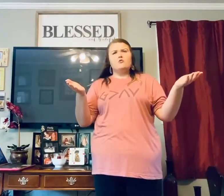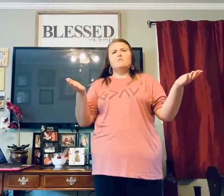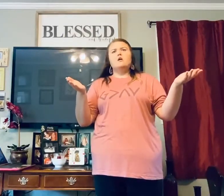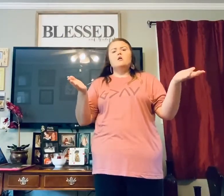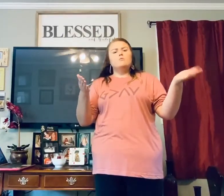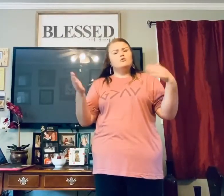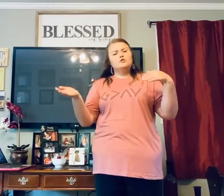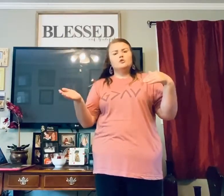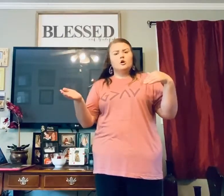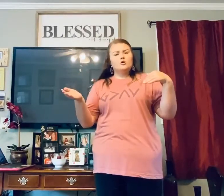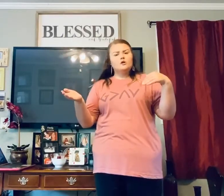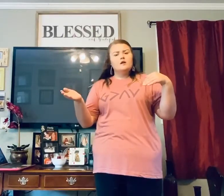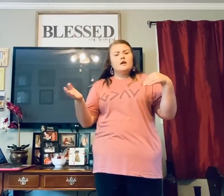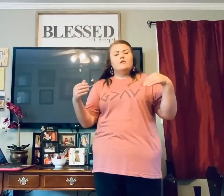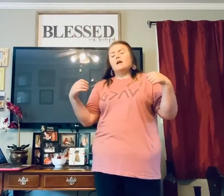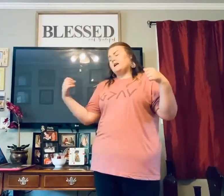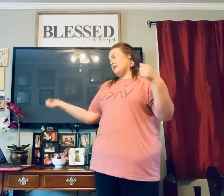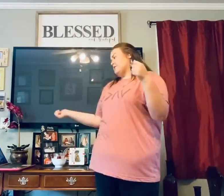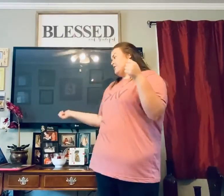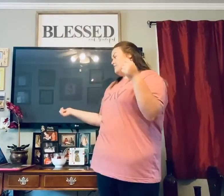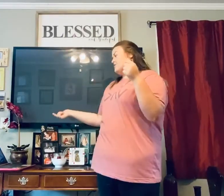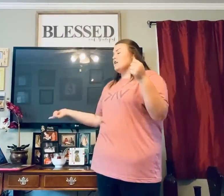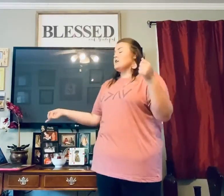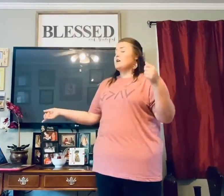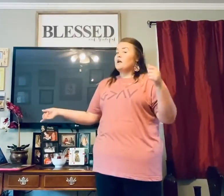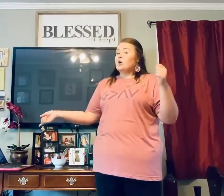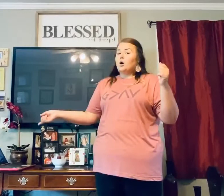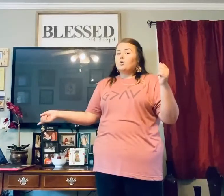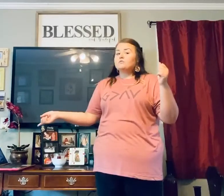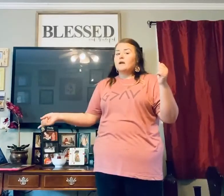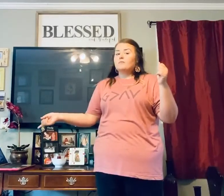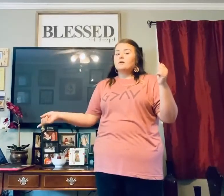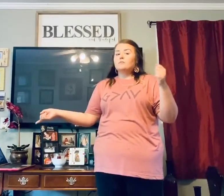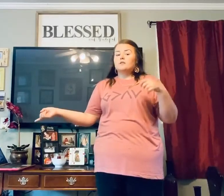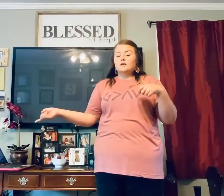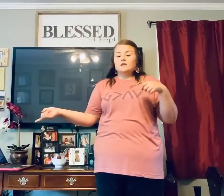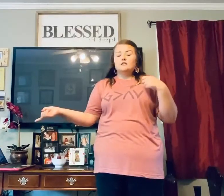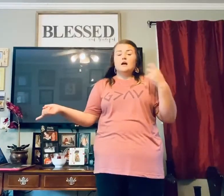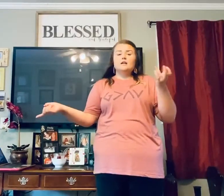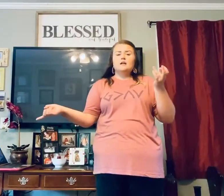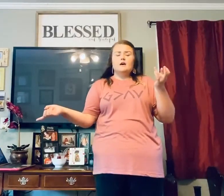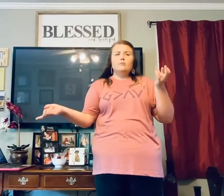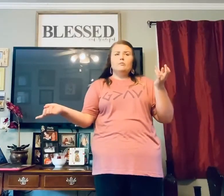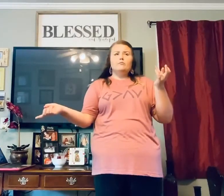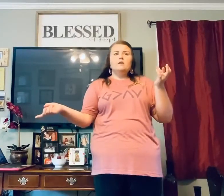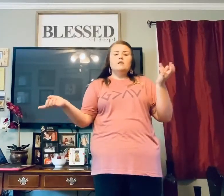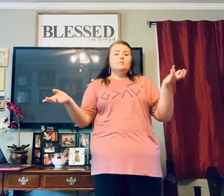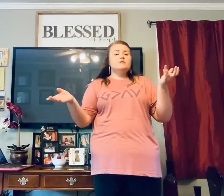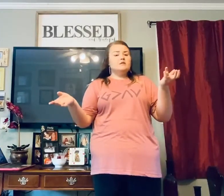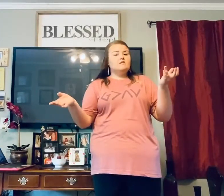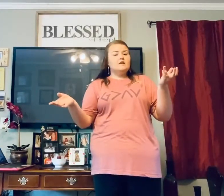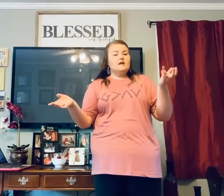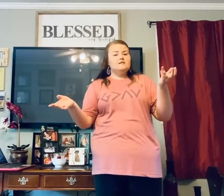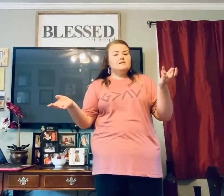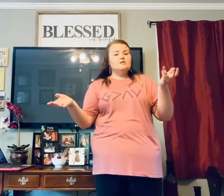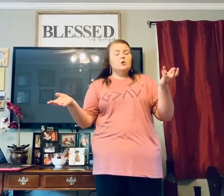from mother to daughter, like in Shannon et al.'s paper. But then 99% of the cases